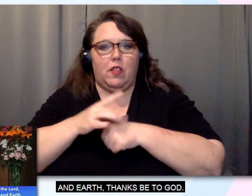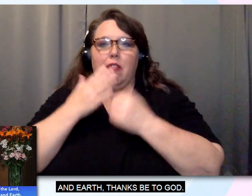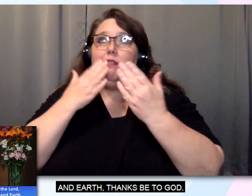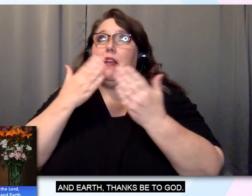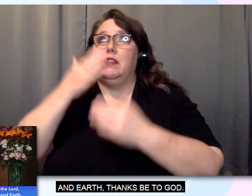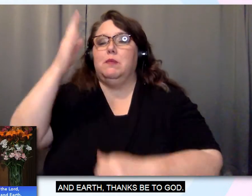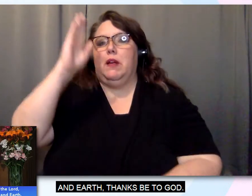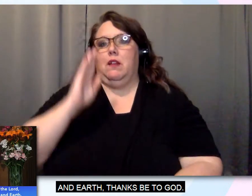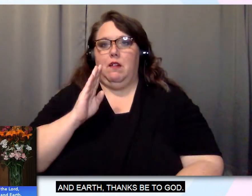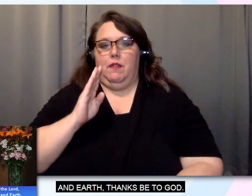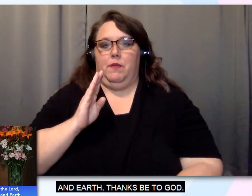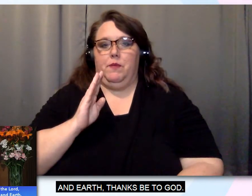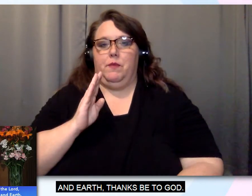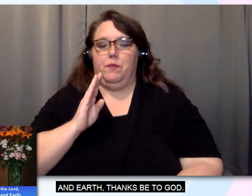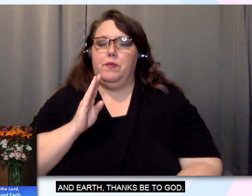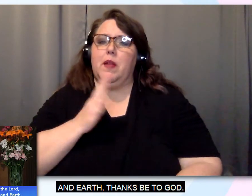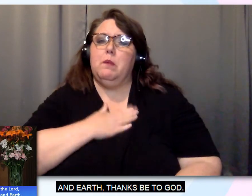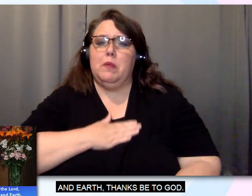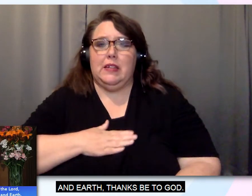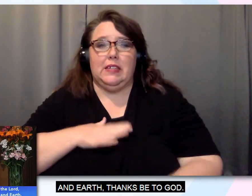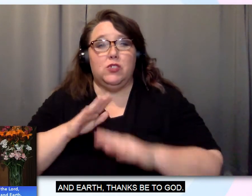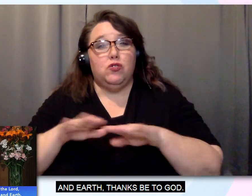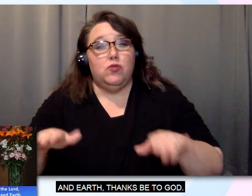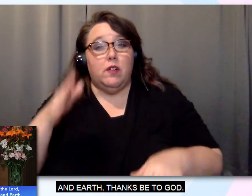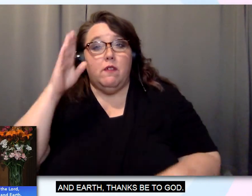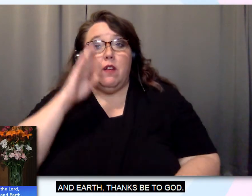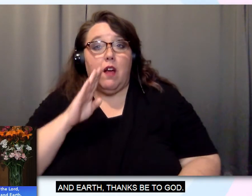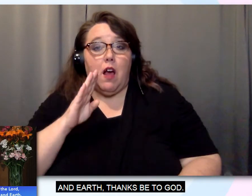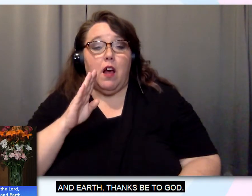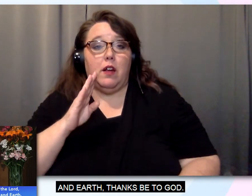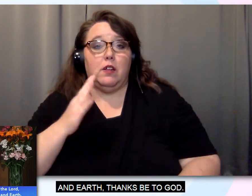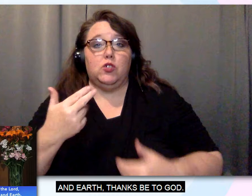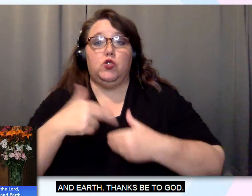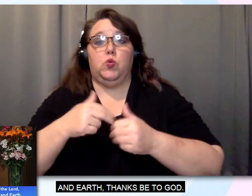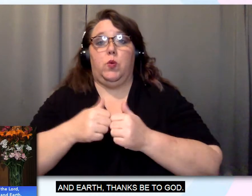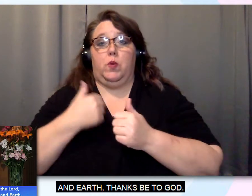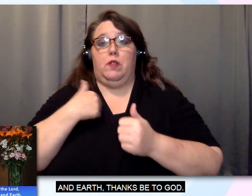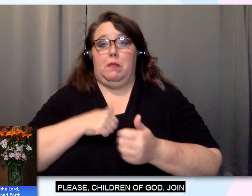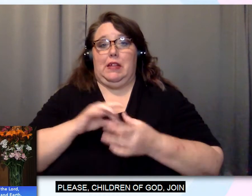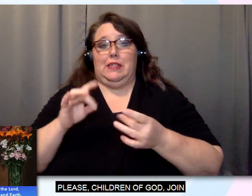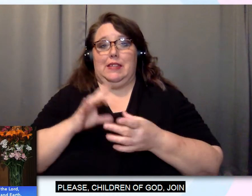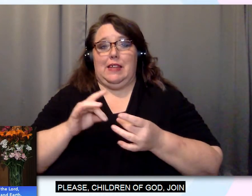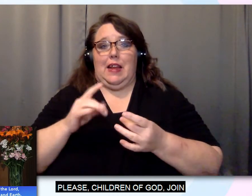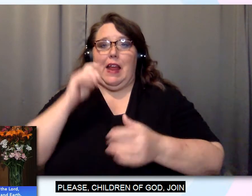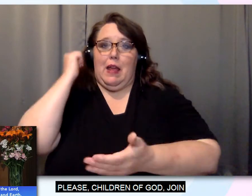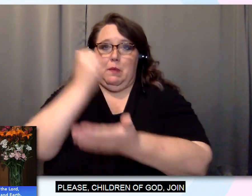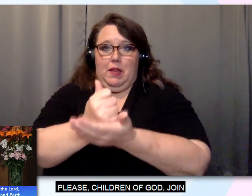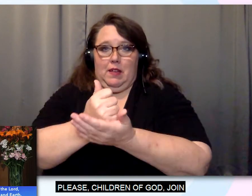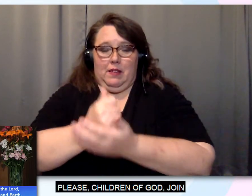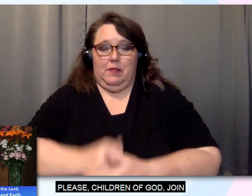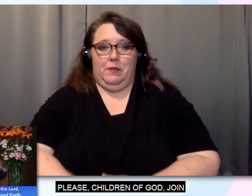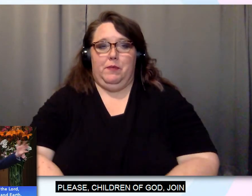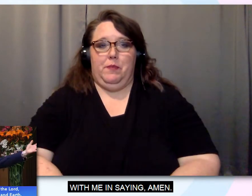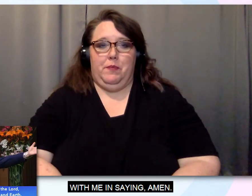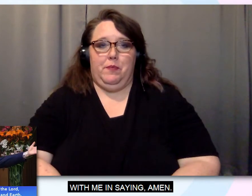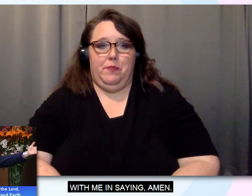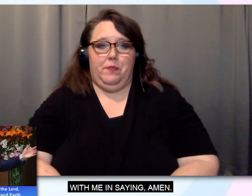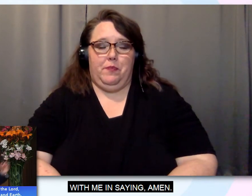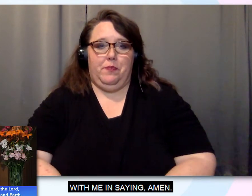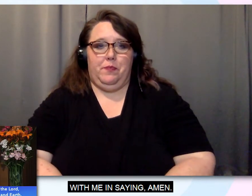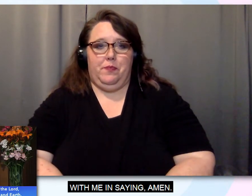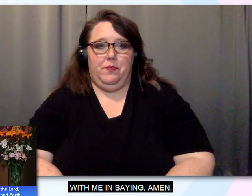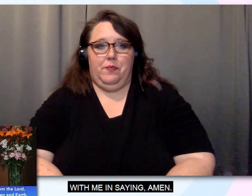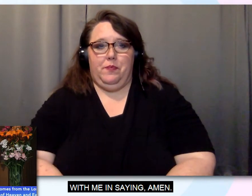earth. Thanks be to God. And please, children of God, let's join with me in saying, amen.